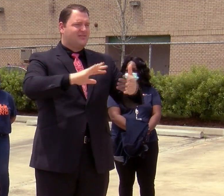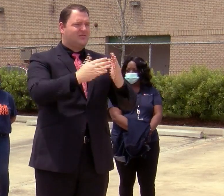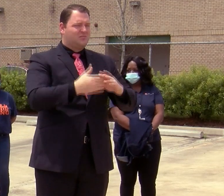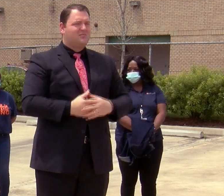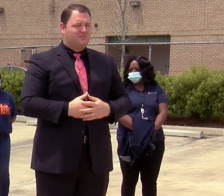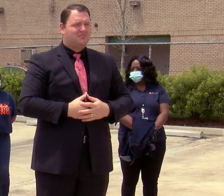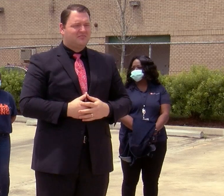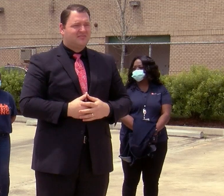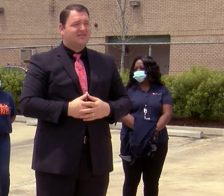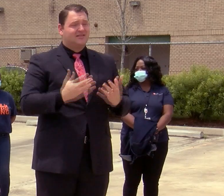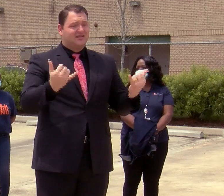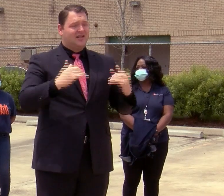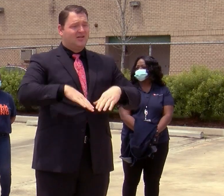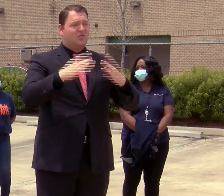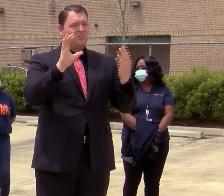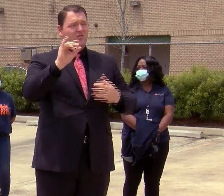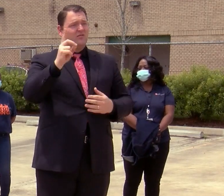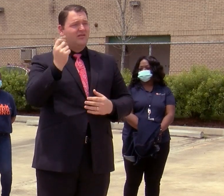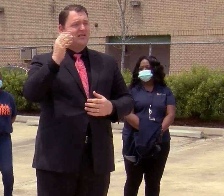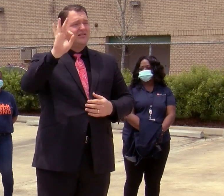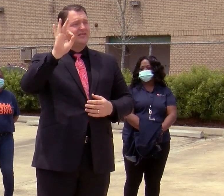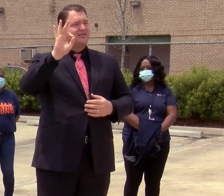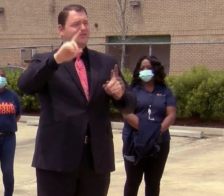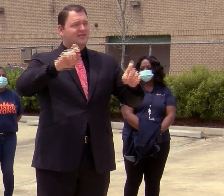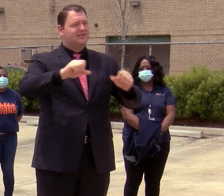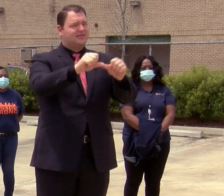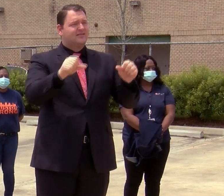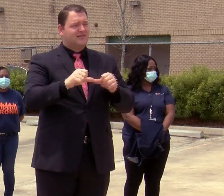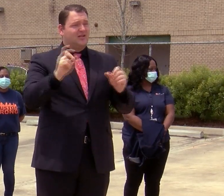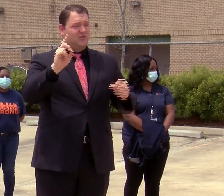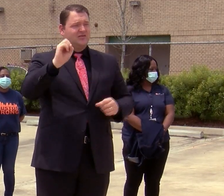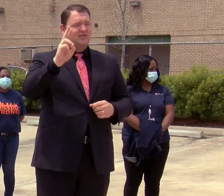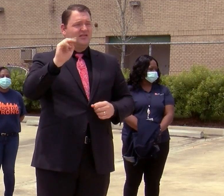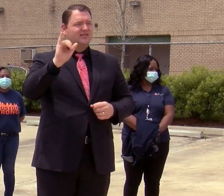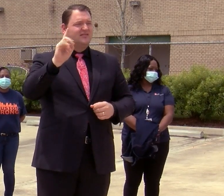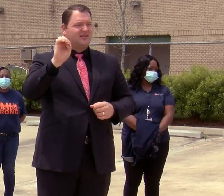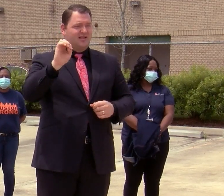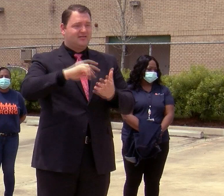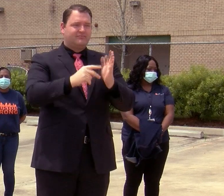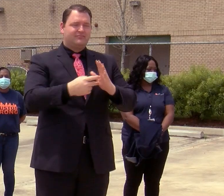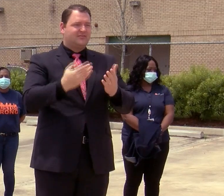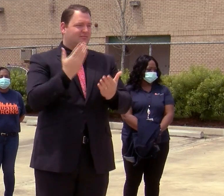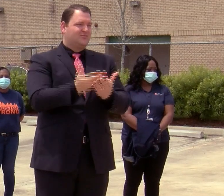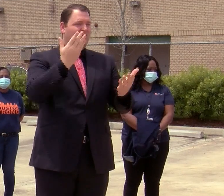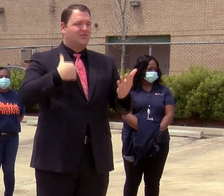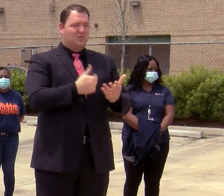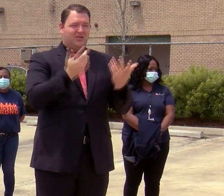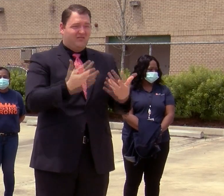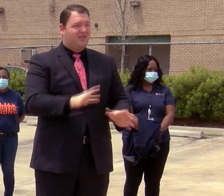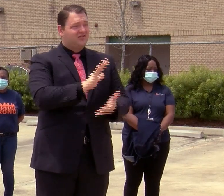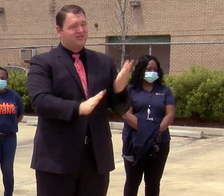site in Sunnyside underscores that the fight to end the pandemic is not over and our work is not